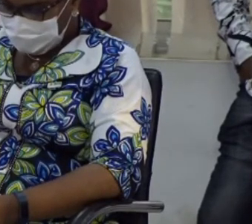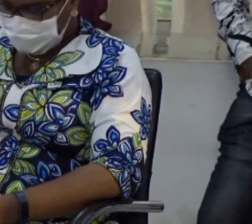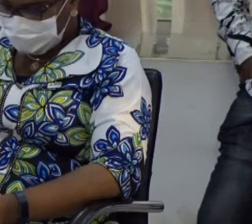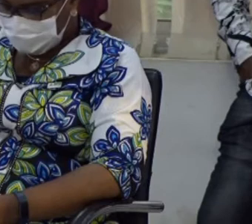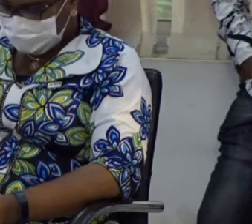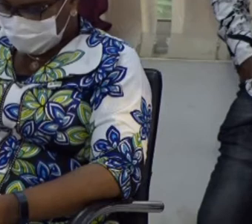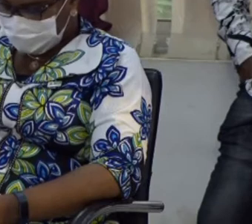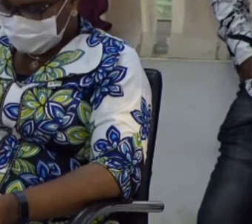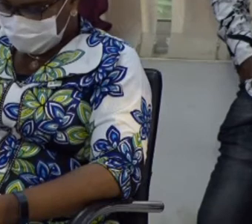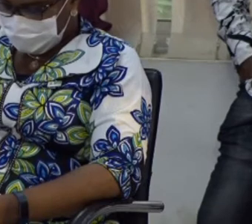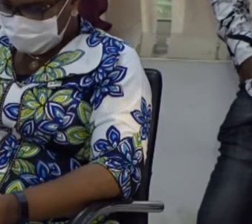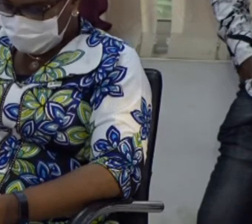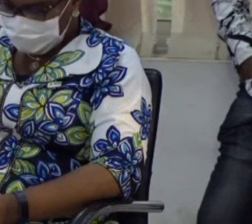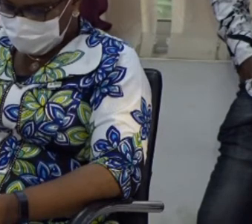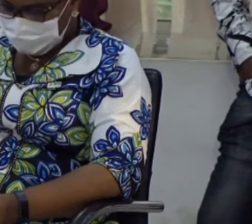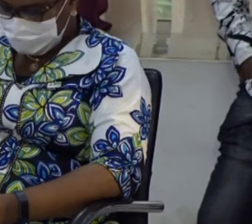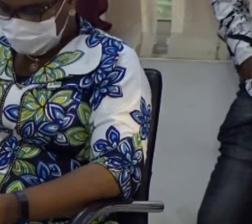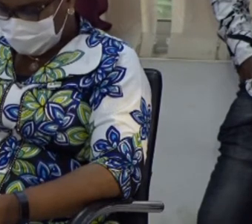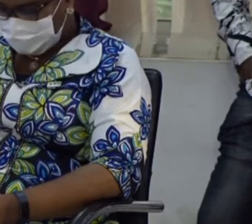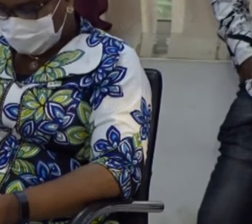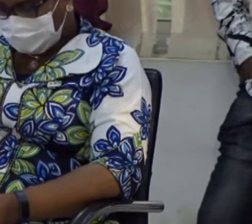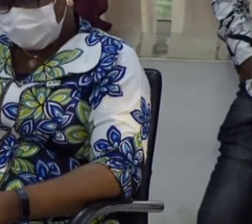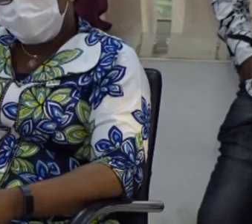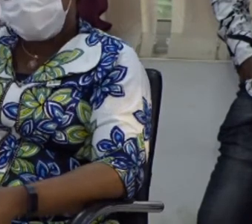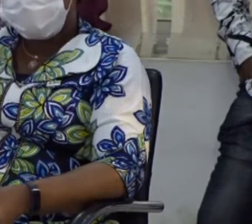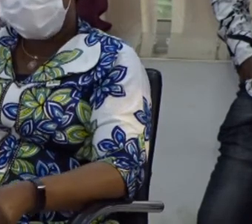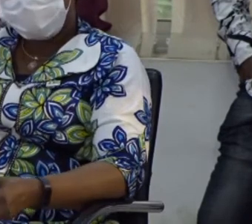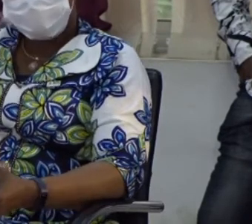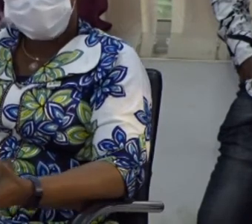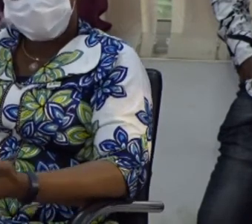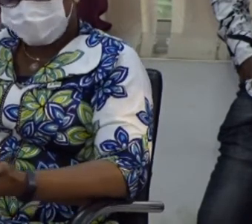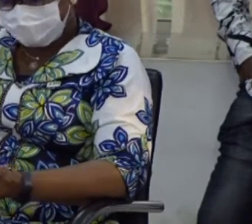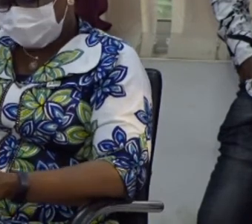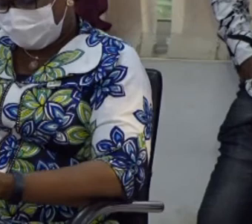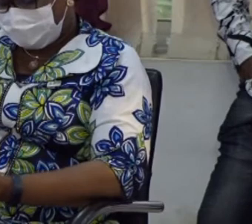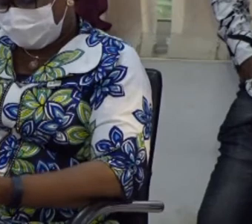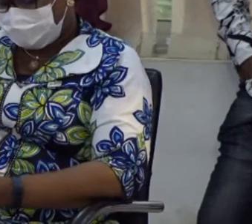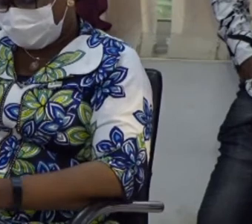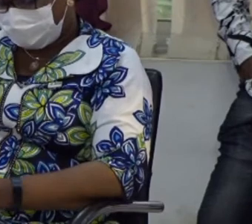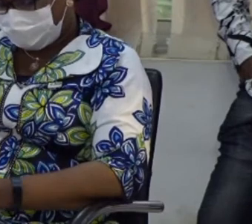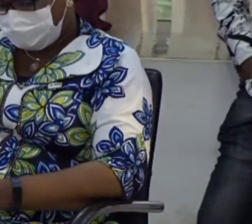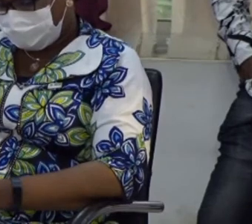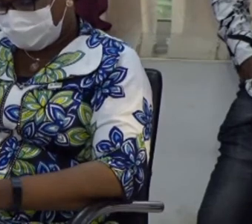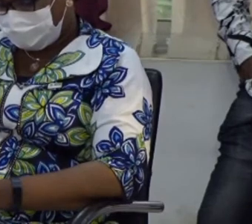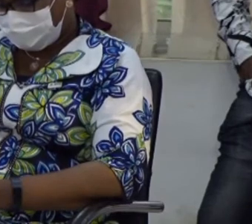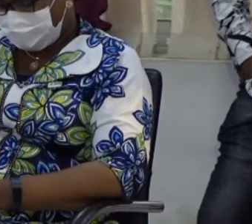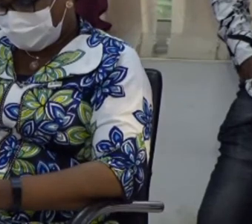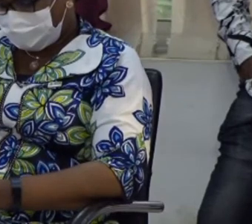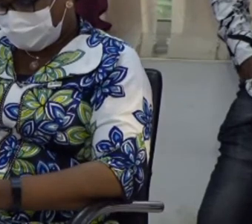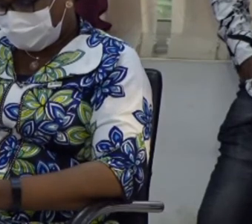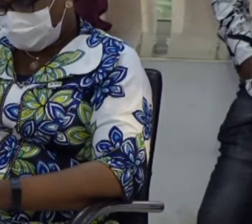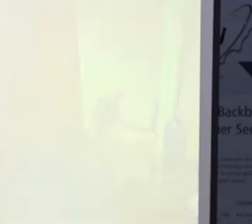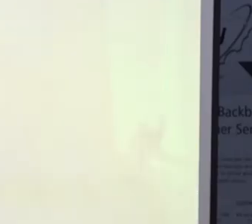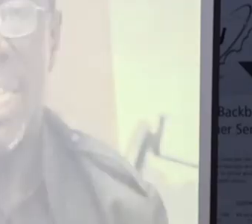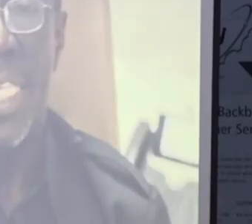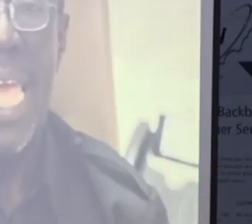that the NESG and the private sector are making history with the launch of the COVID-19 Incident and Response Tracker and